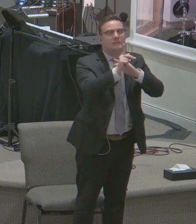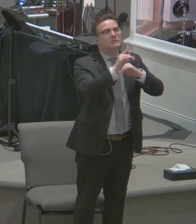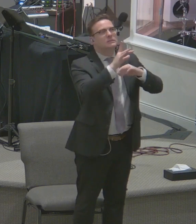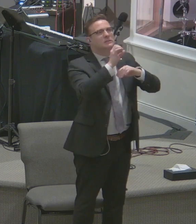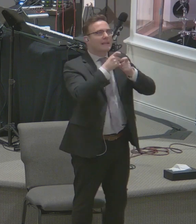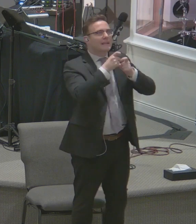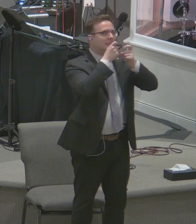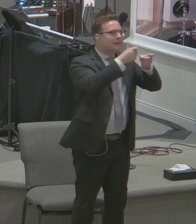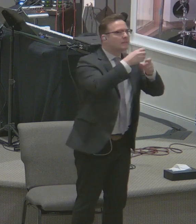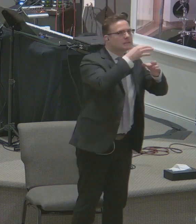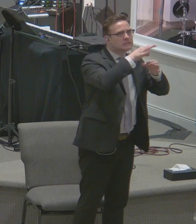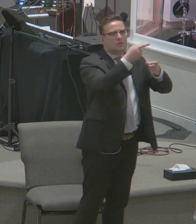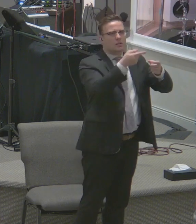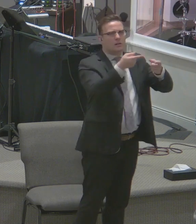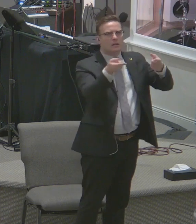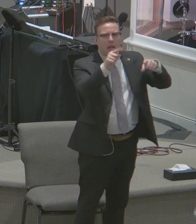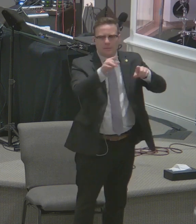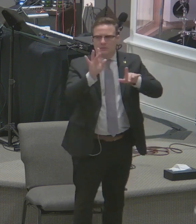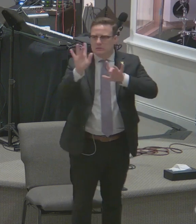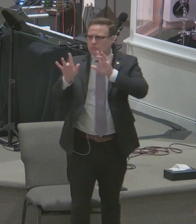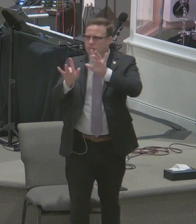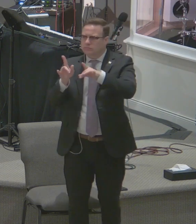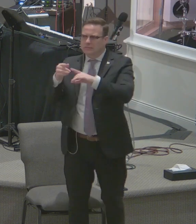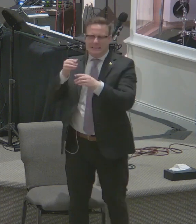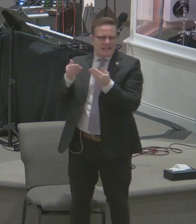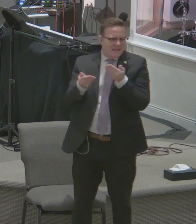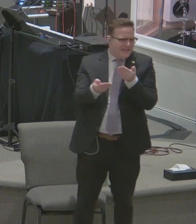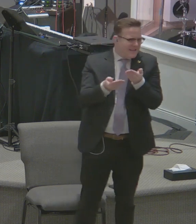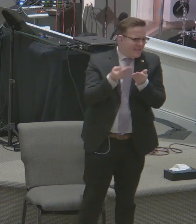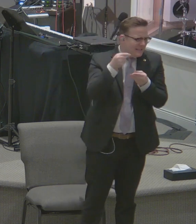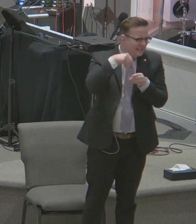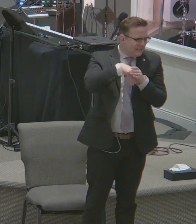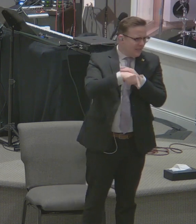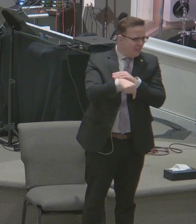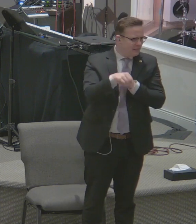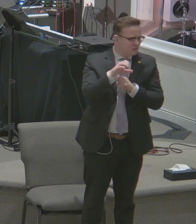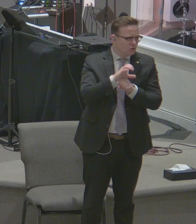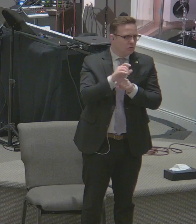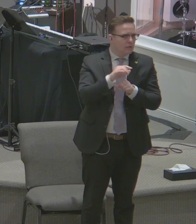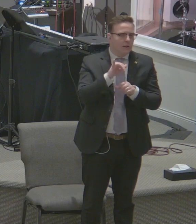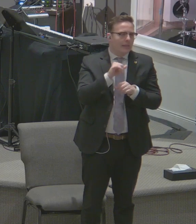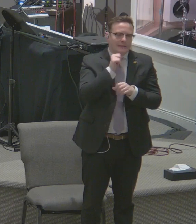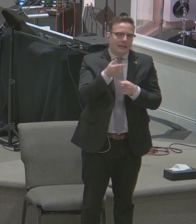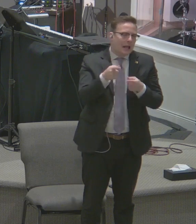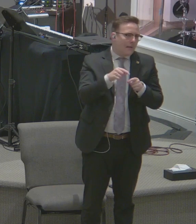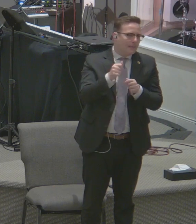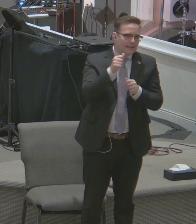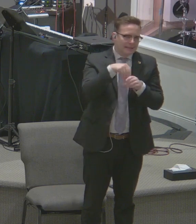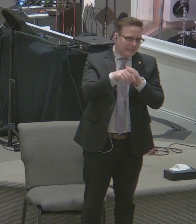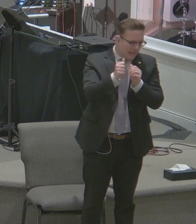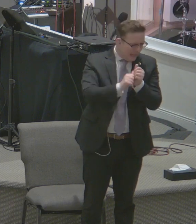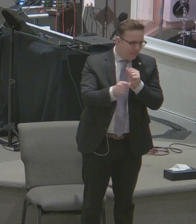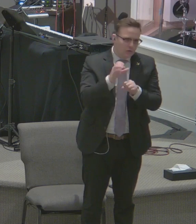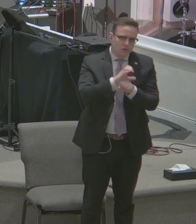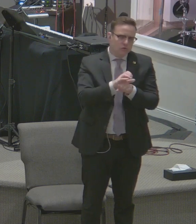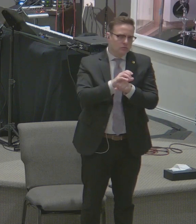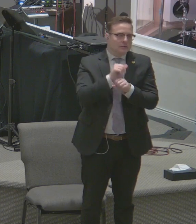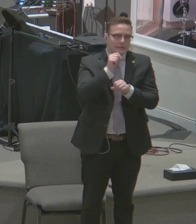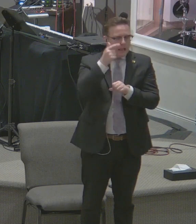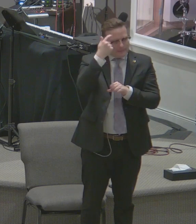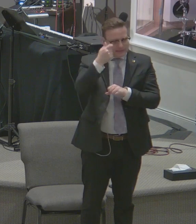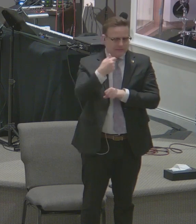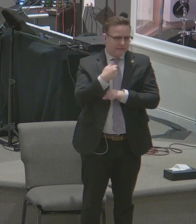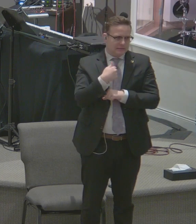and there are gifts of the Spirit that move with ease in this church. That doesn't happen everywhere. And it doesn't happen because